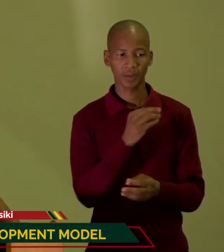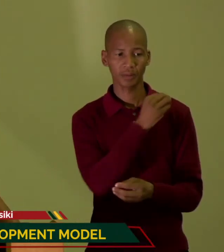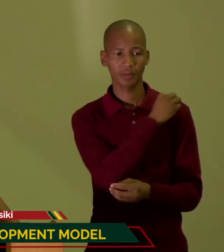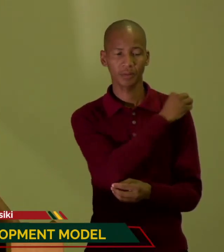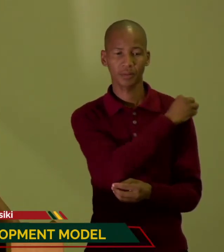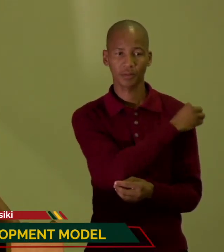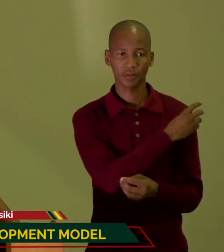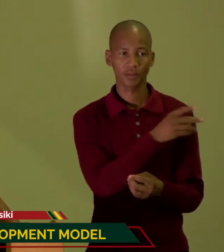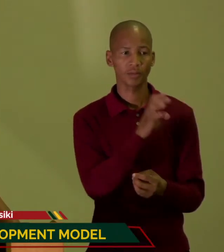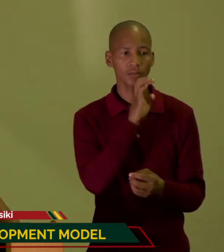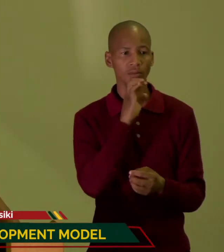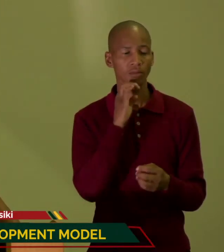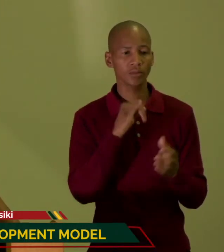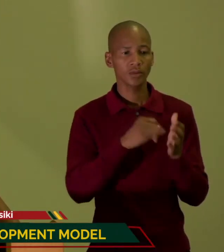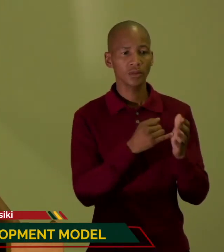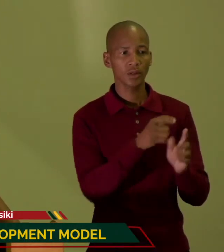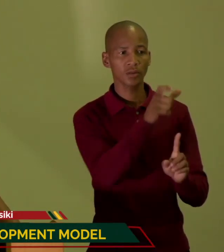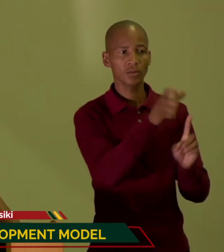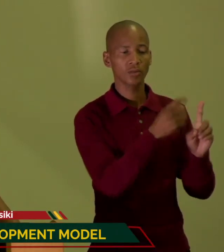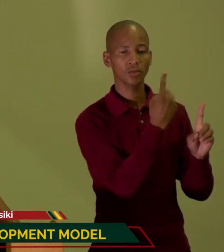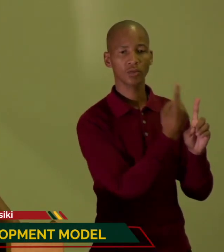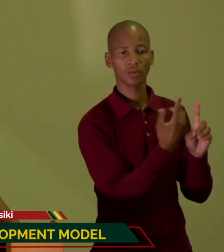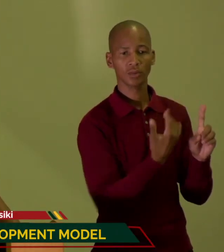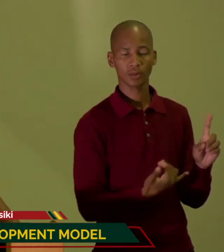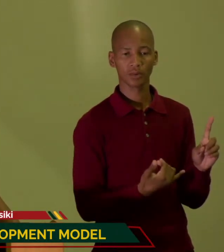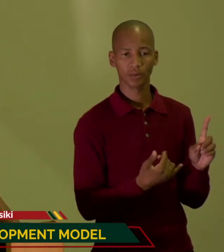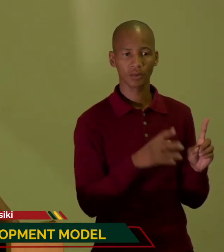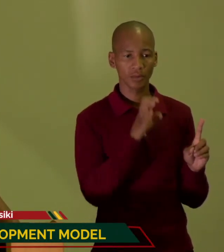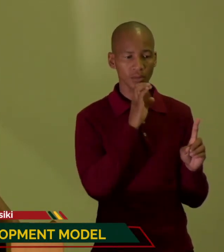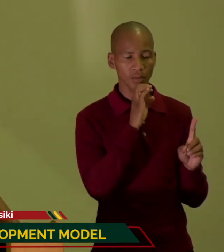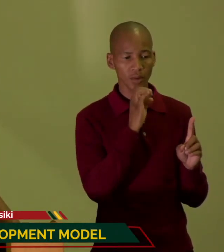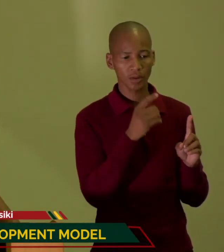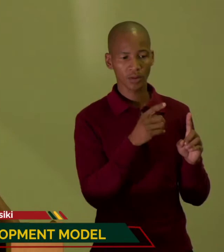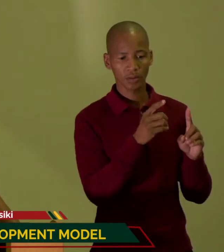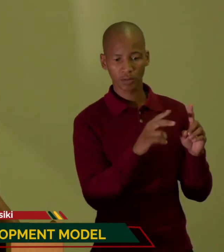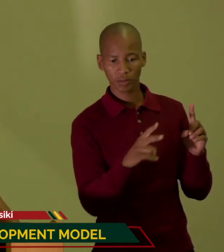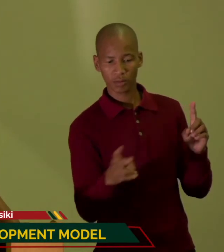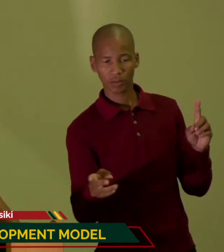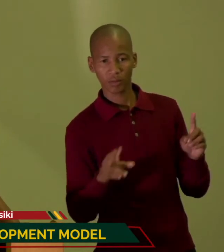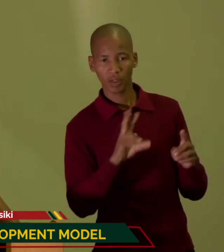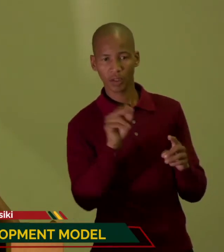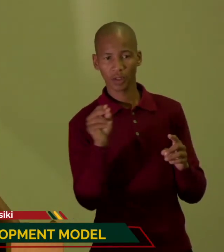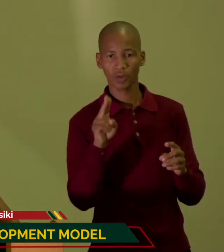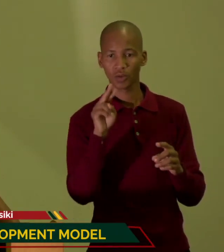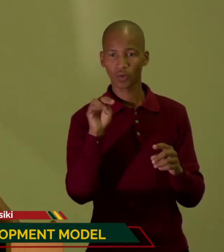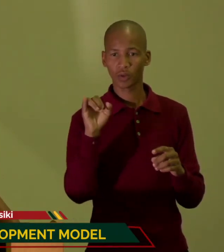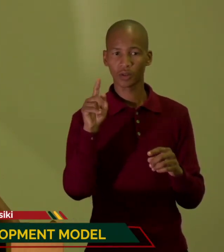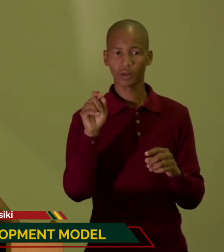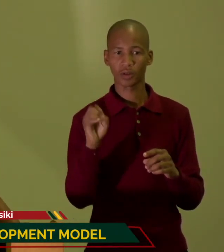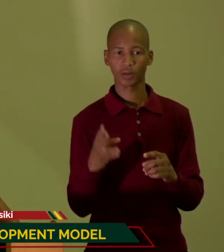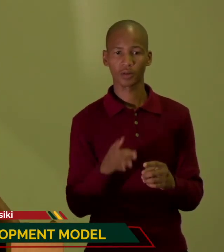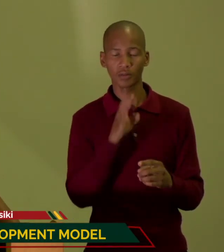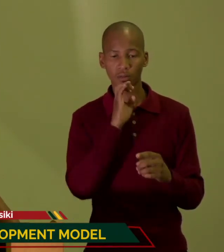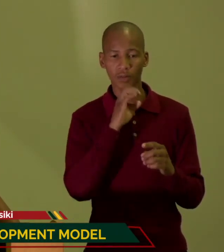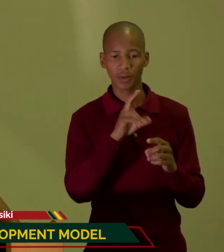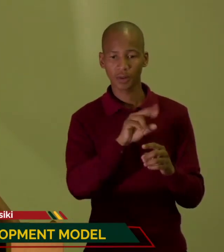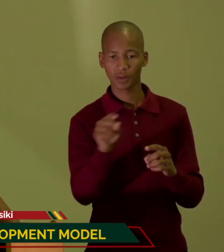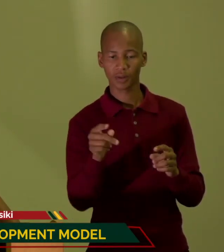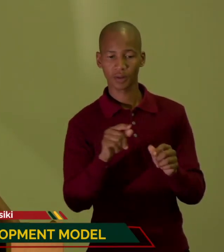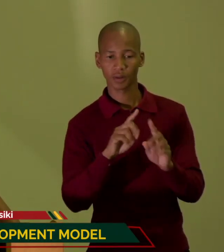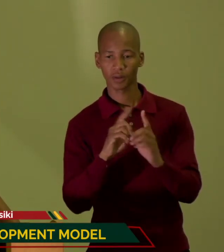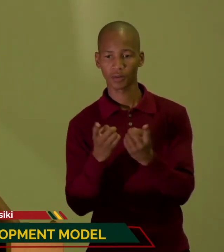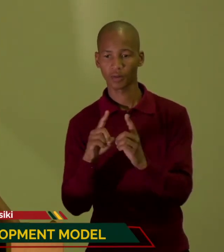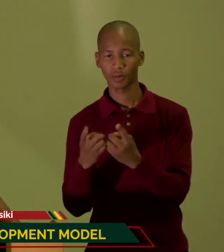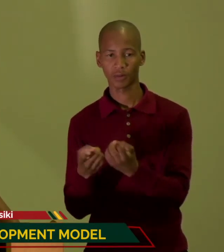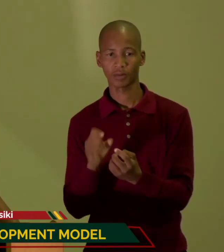is only a person, not the units that are supposed to come with the brigadier level. We have